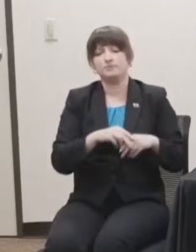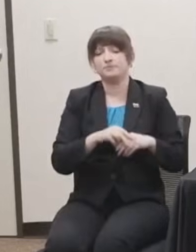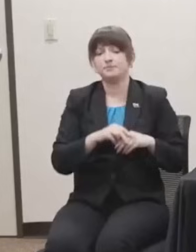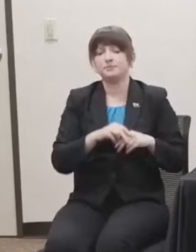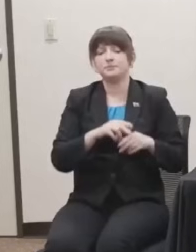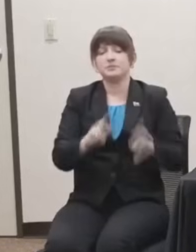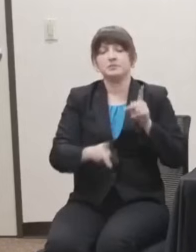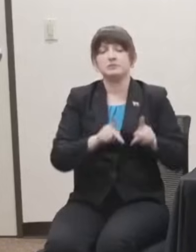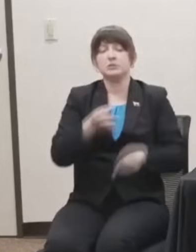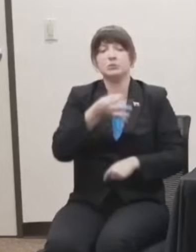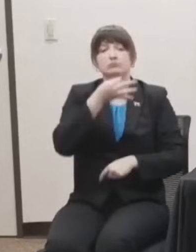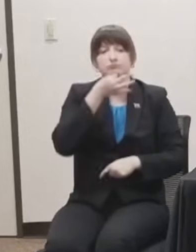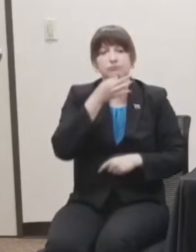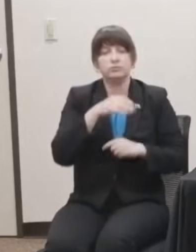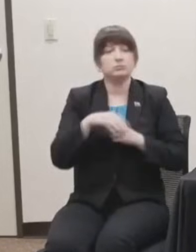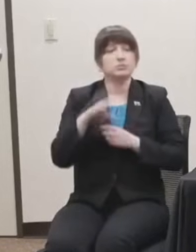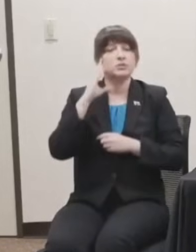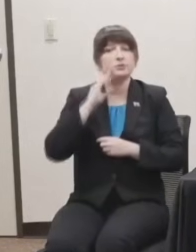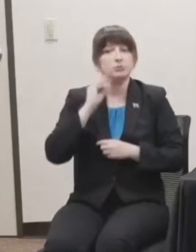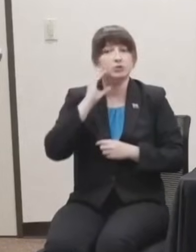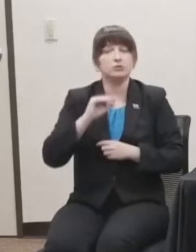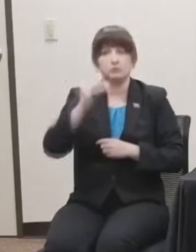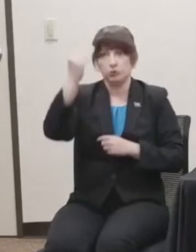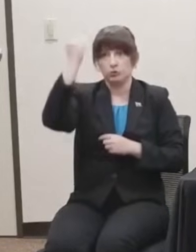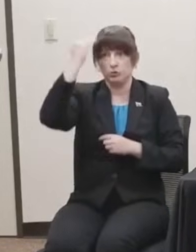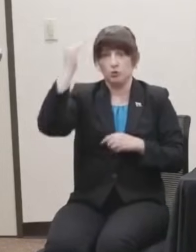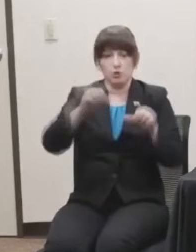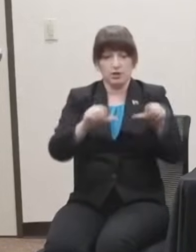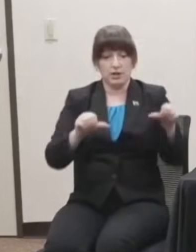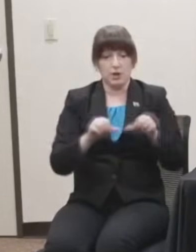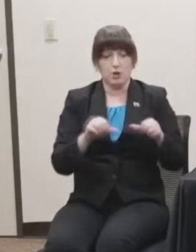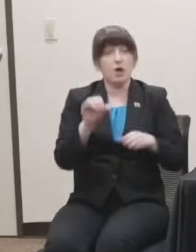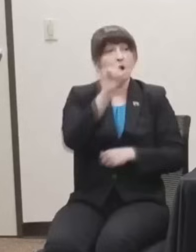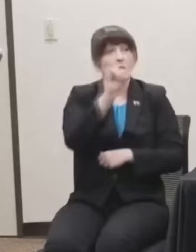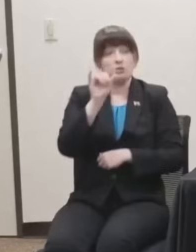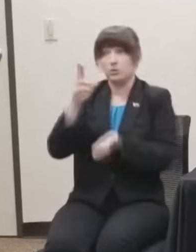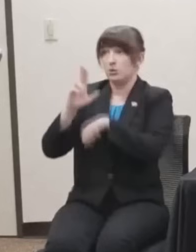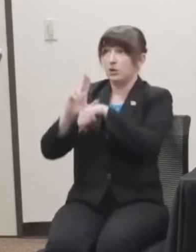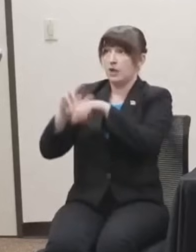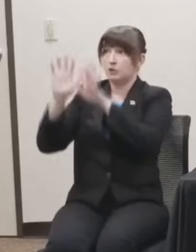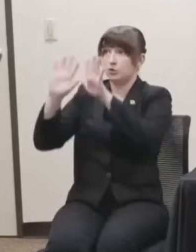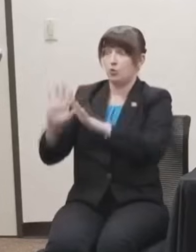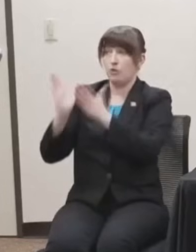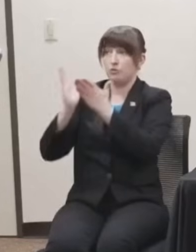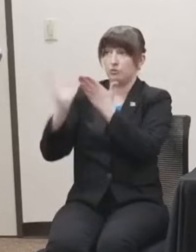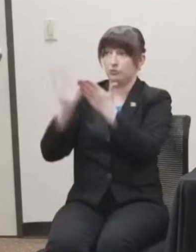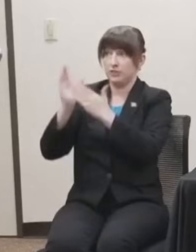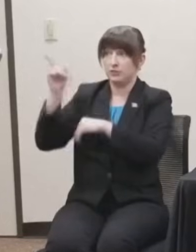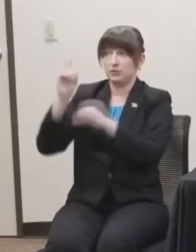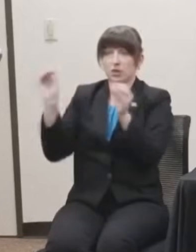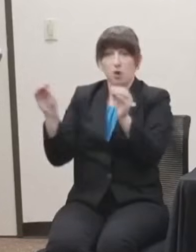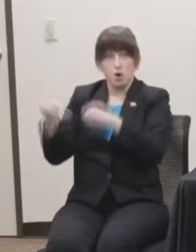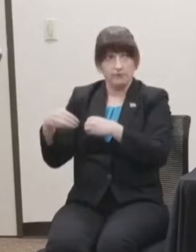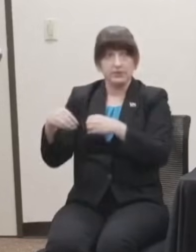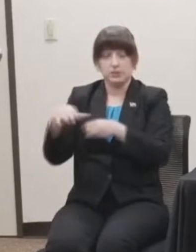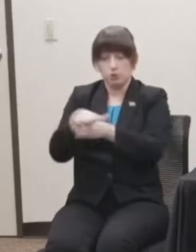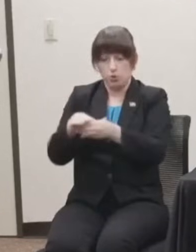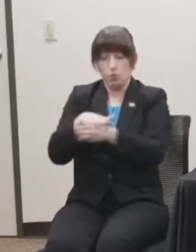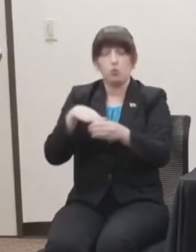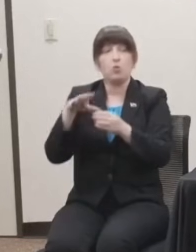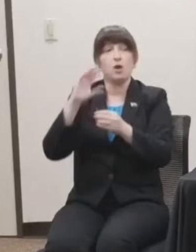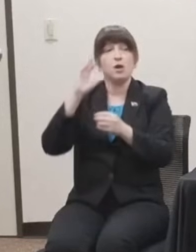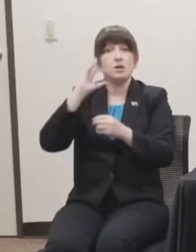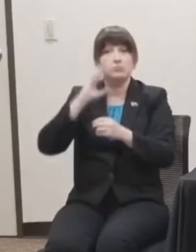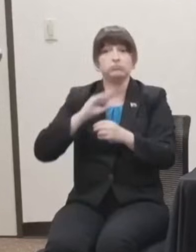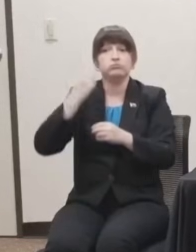about just knowing the area, and that extends also to the National Weather Service folks who are in those offices and have years and years of experience.